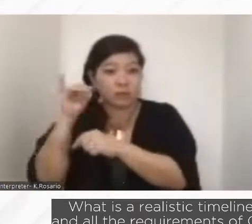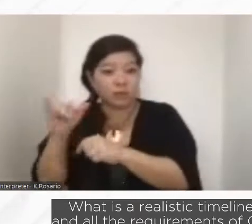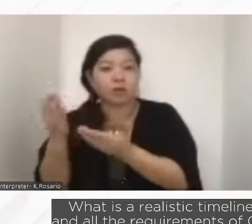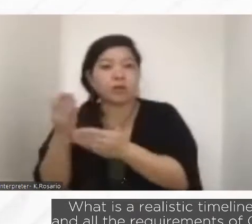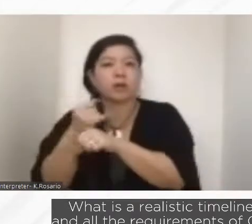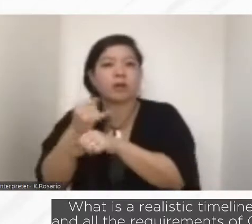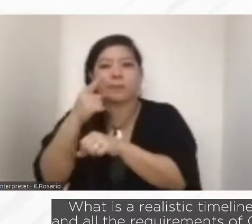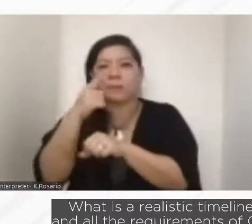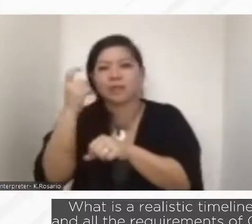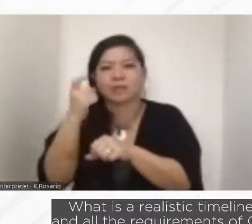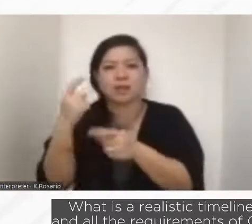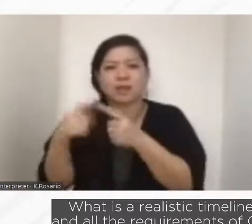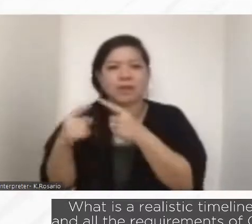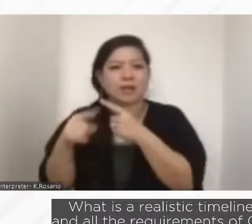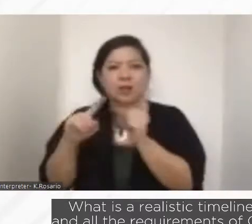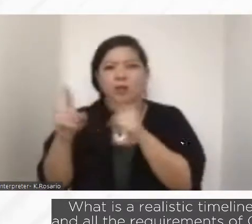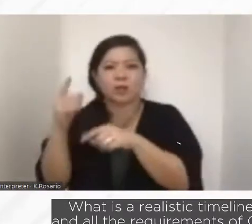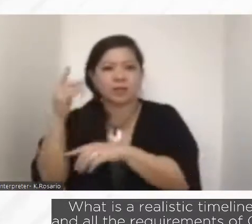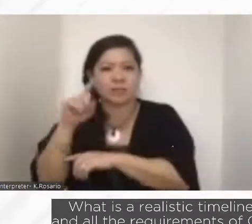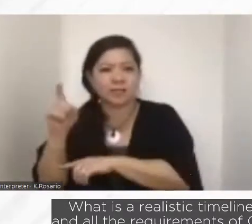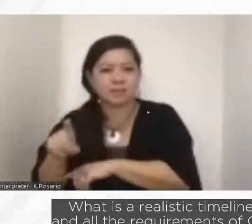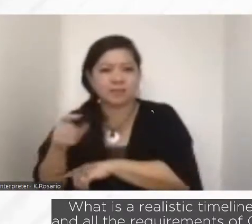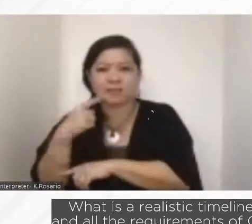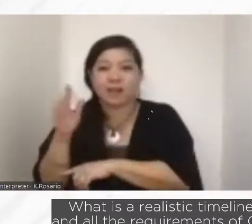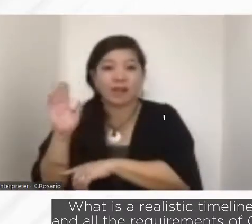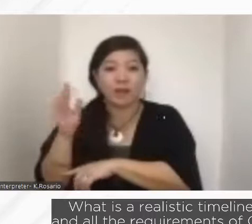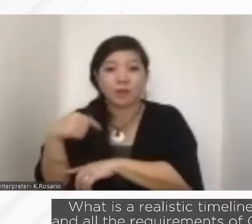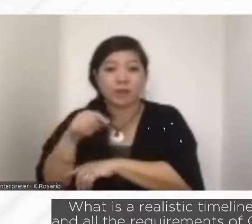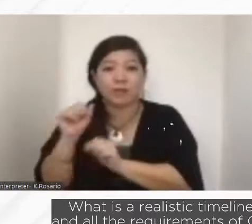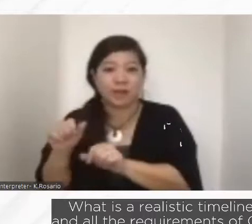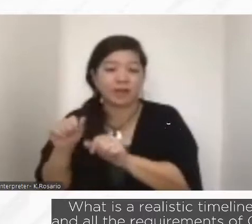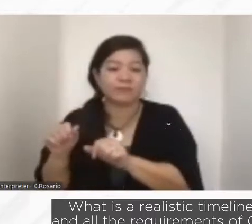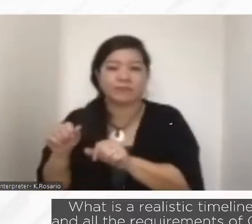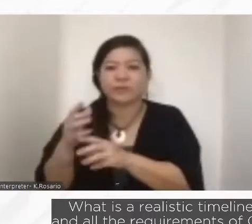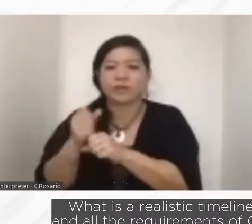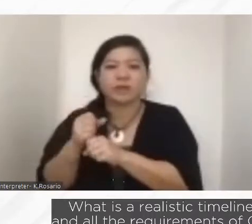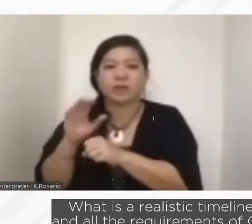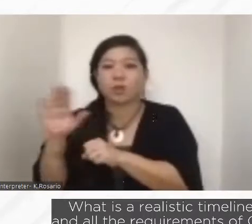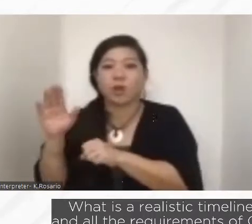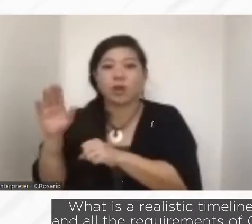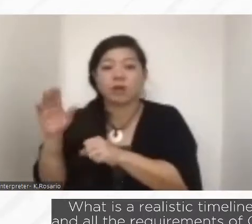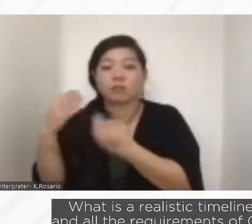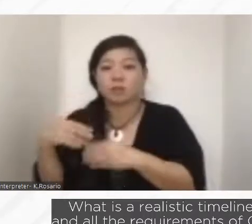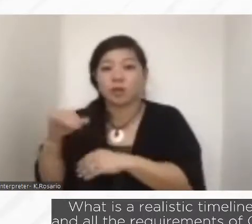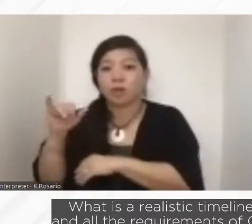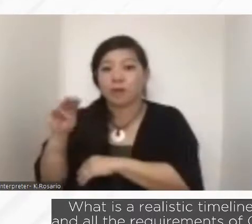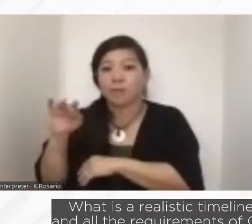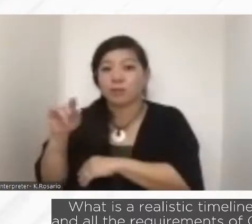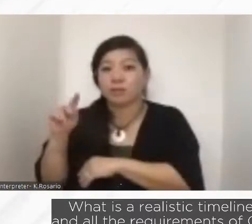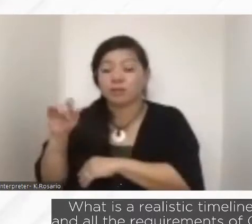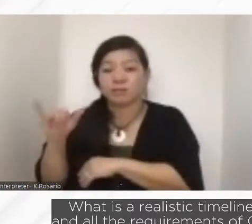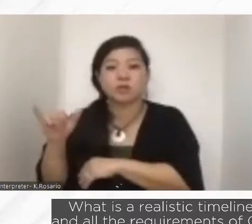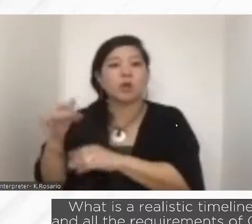I can't go to Texas and say, hey, we can get herd immunity by early spring next